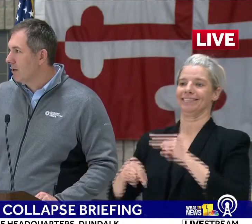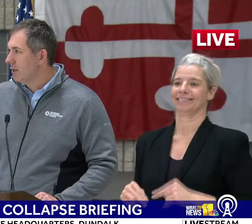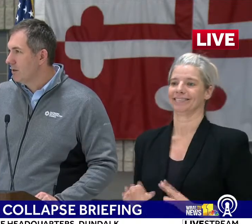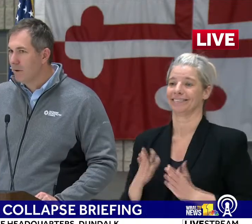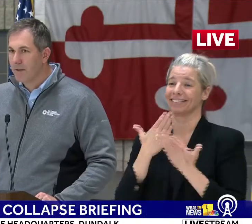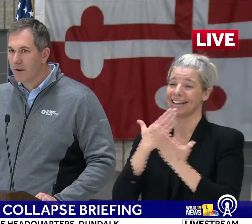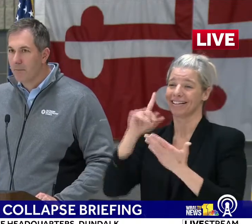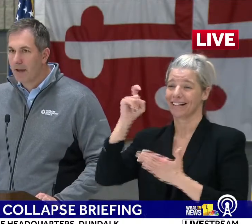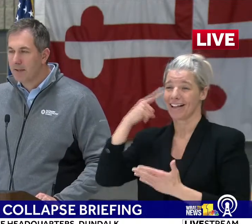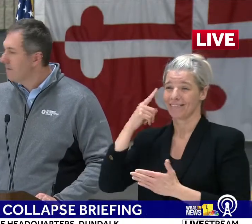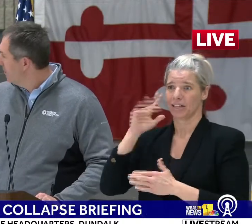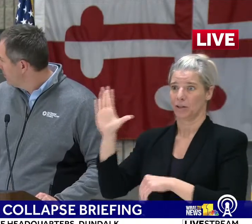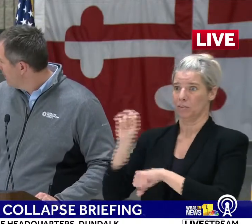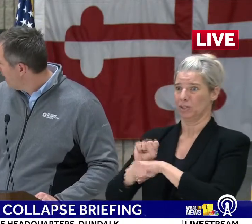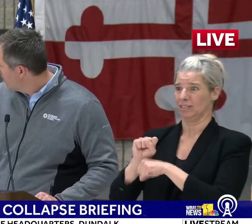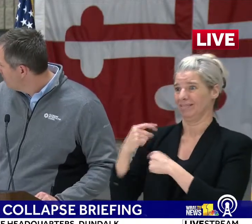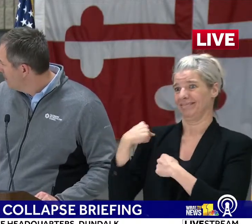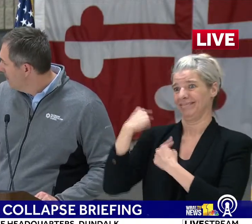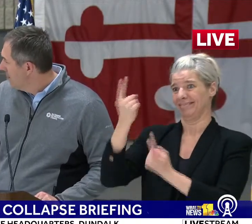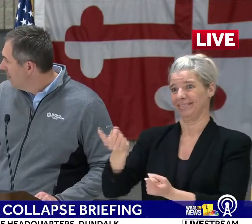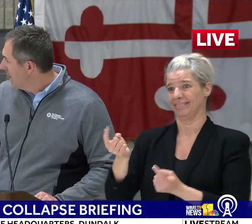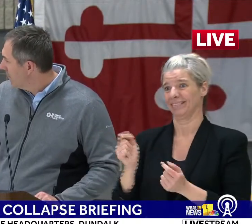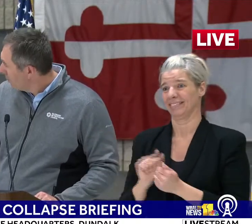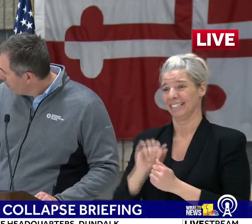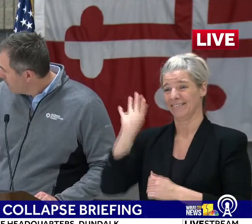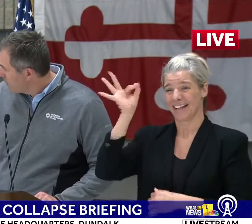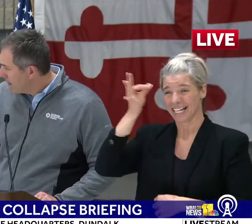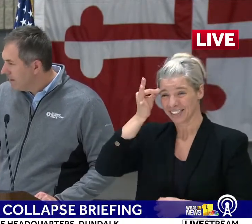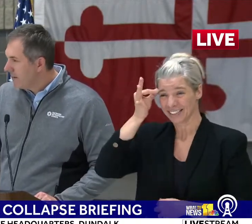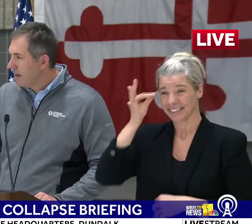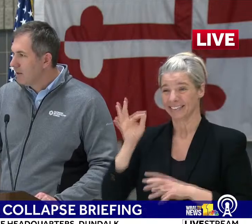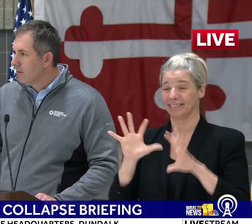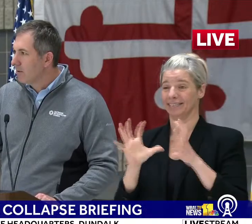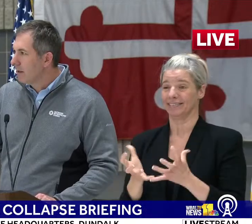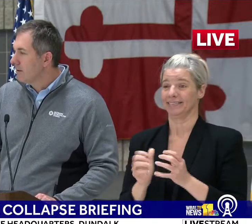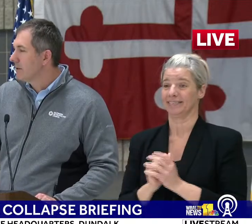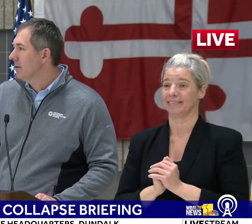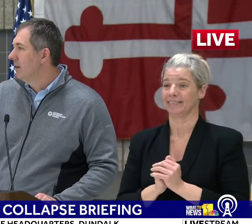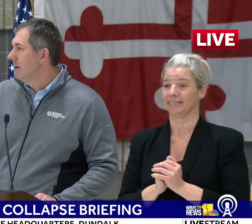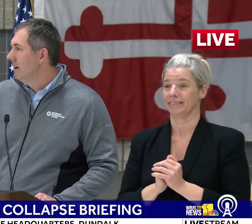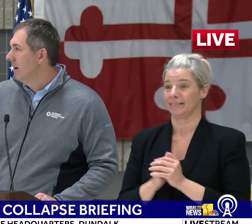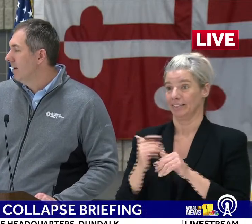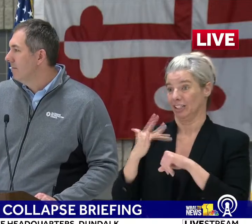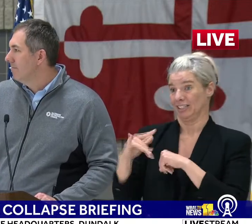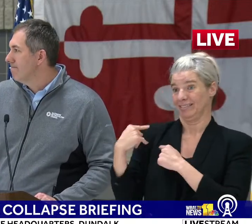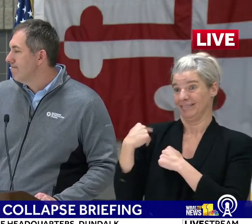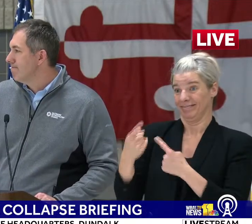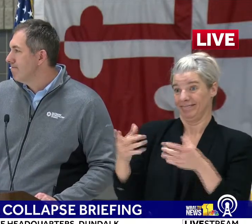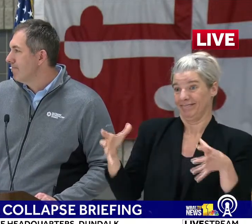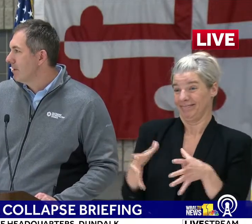his work in Washington with our amazing federal delegation, for earlier this week convening local leaders,